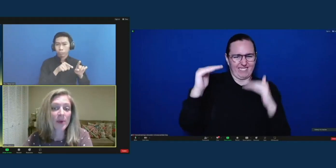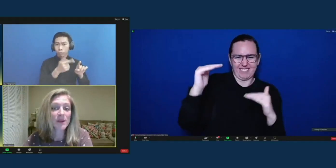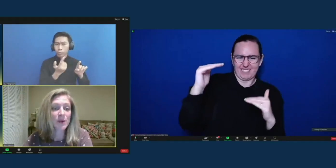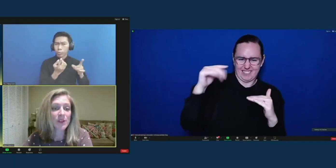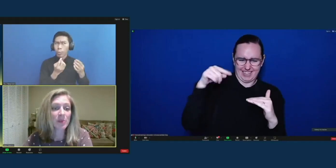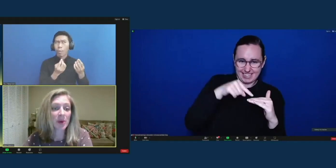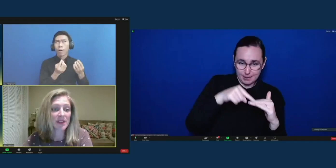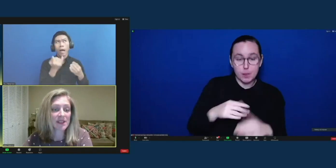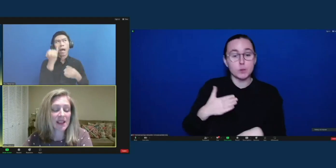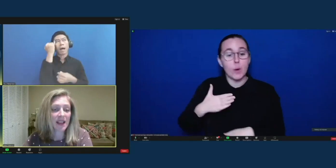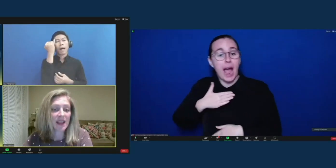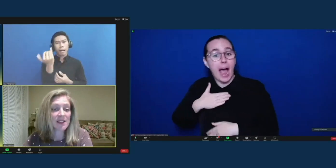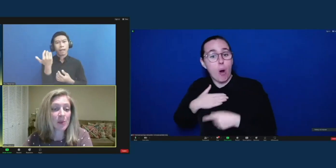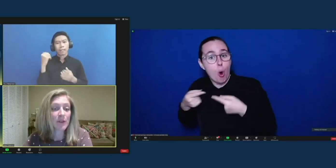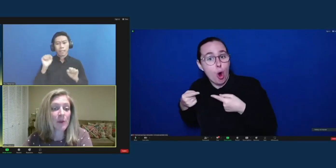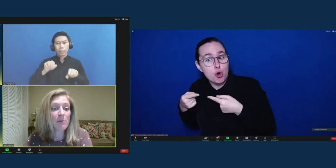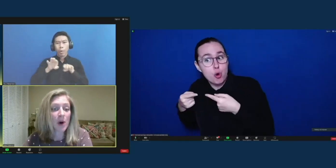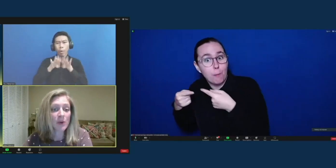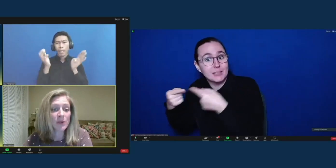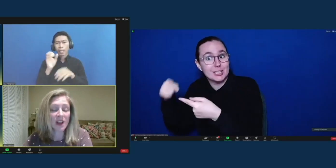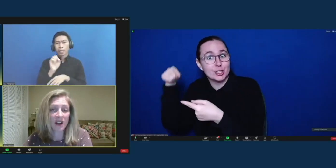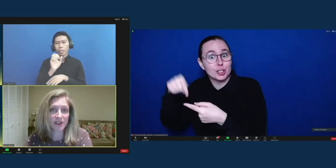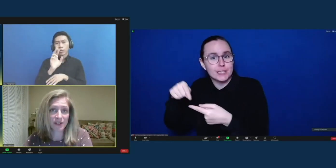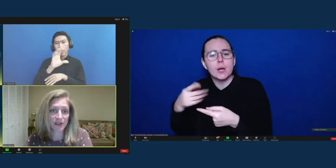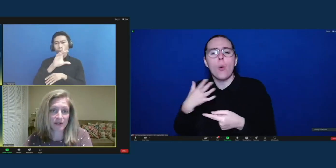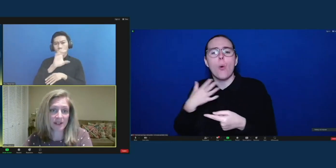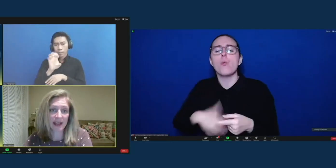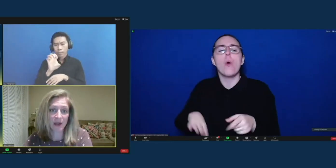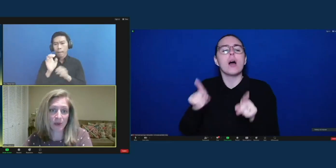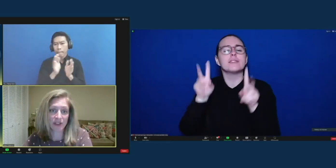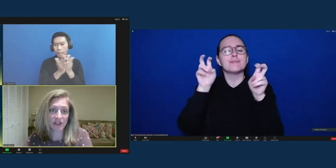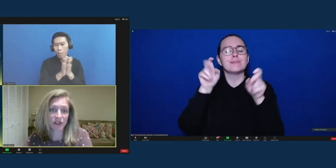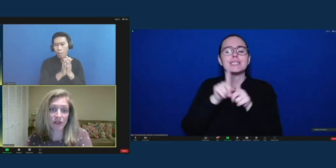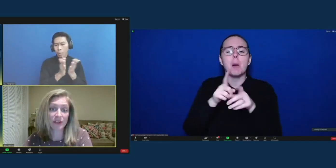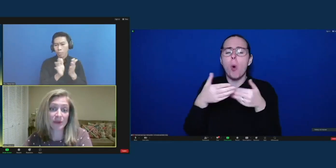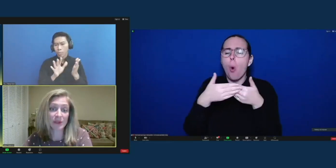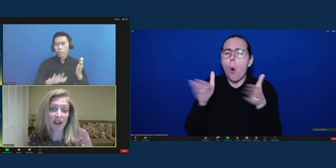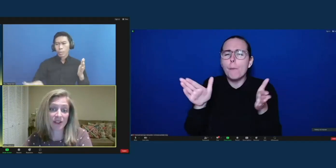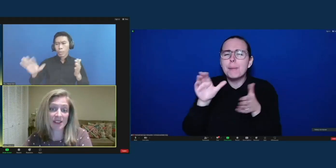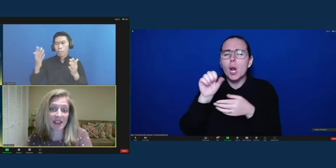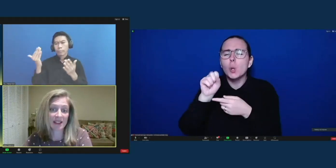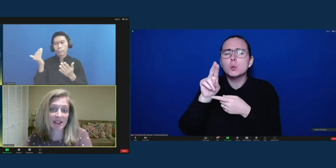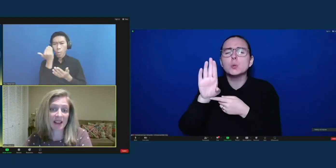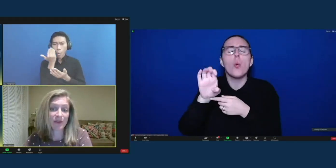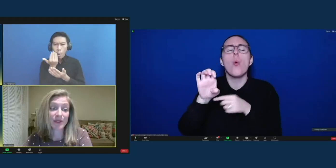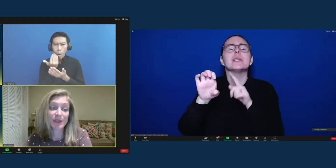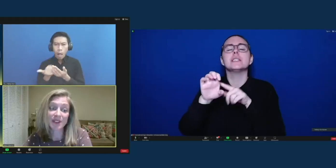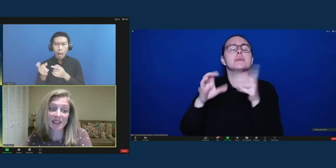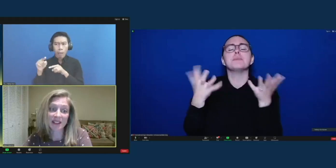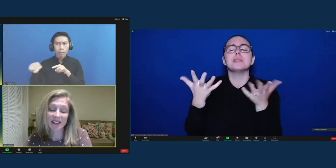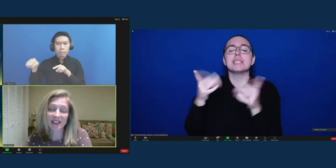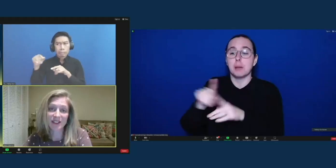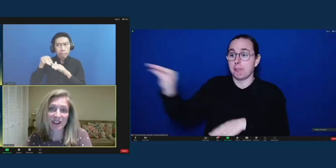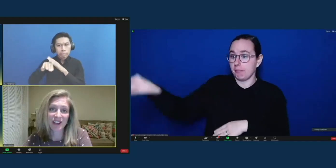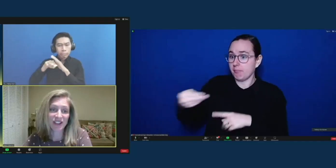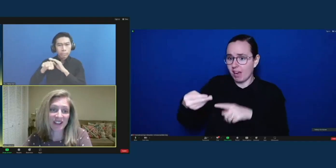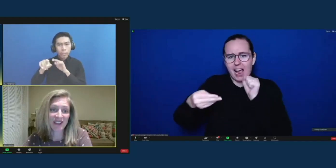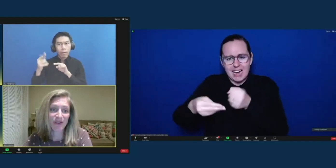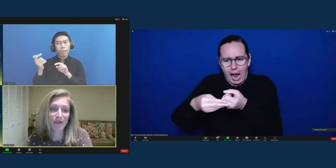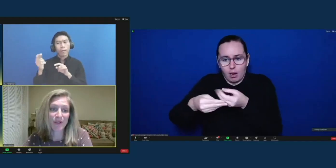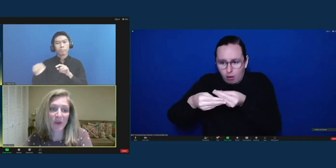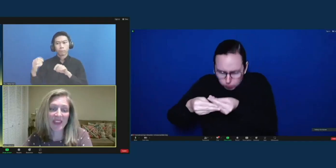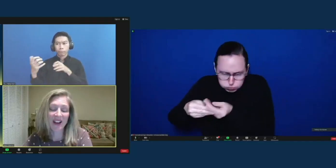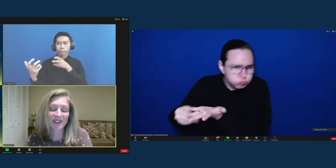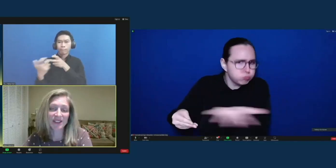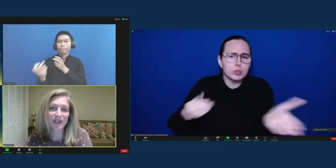create open source books in some of the most underserved languages children use and understand, resulting in the creation